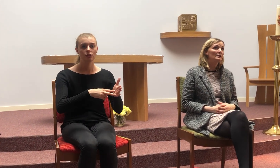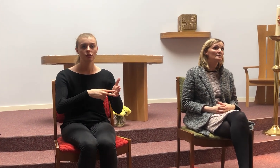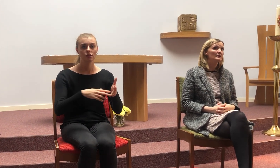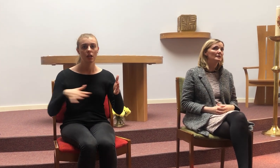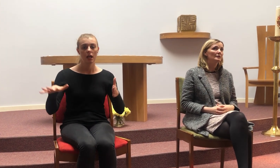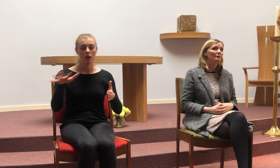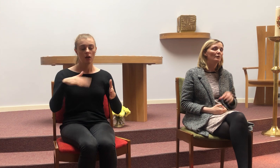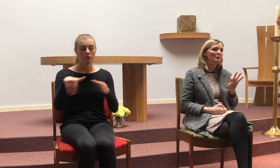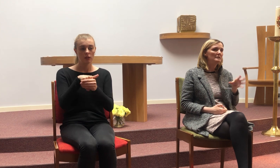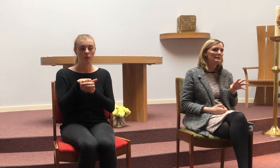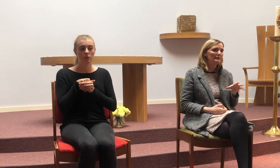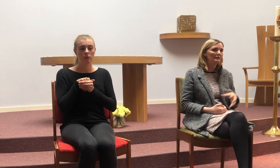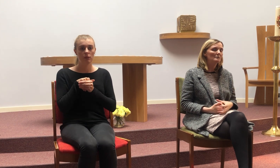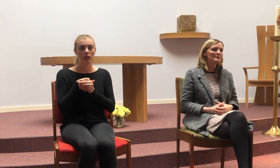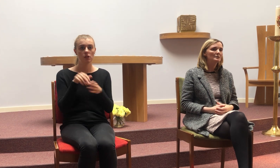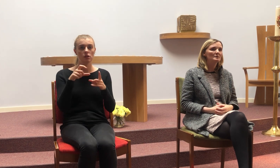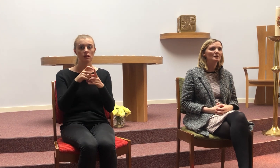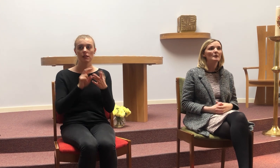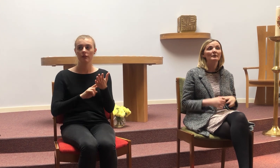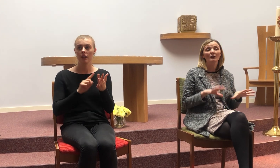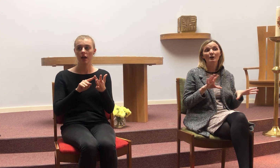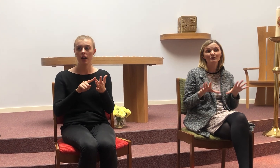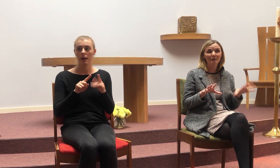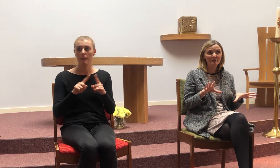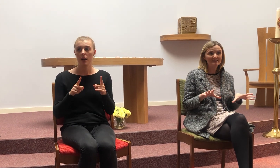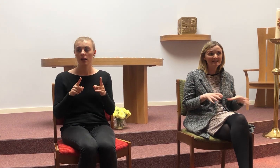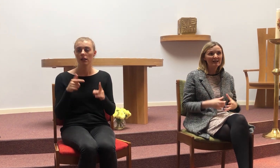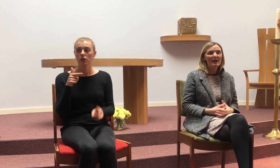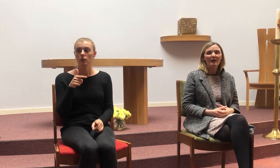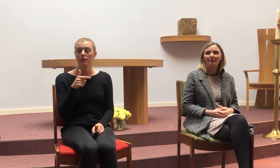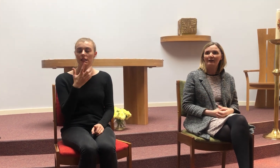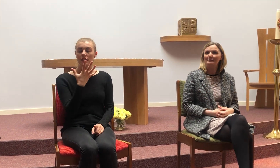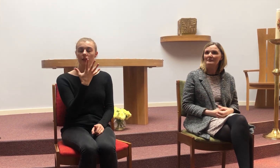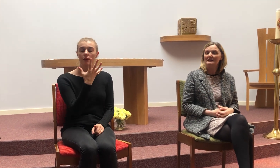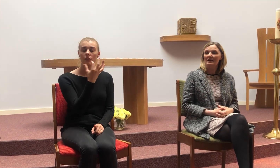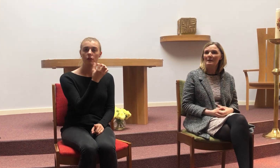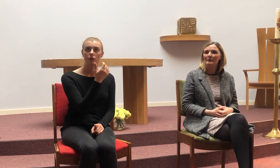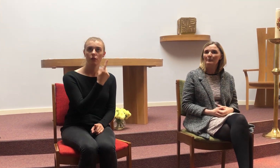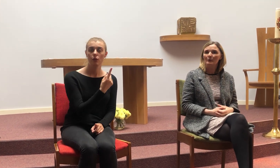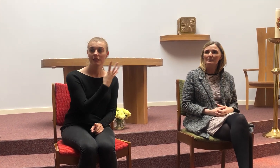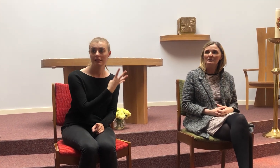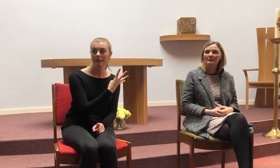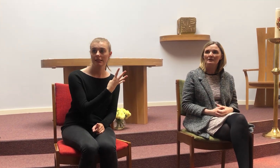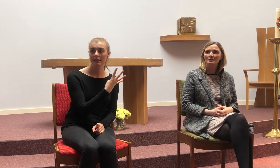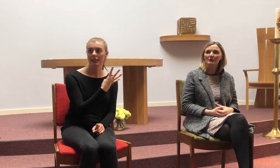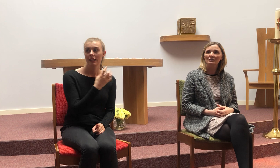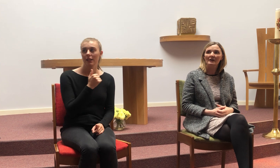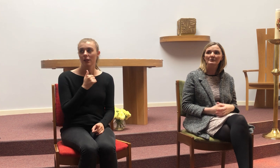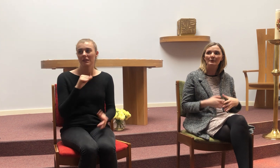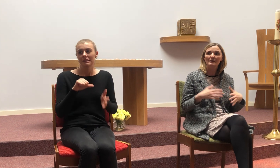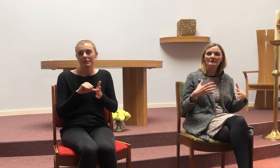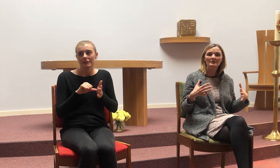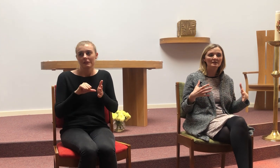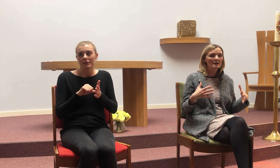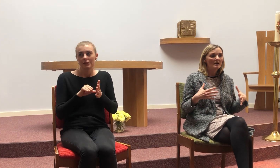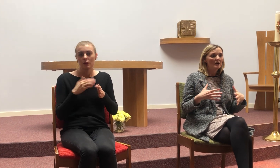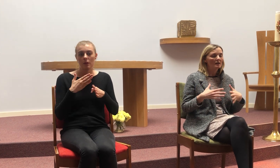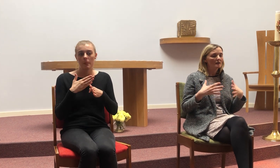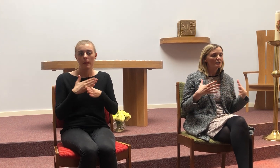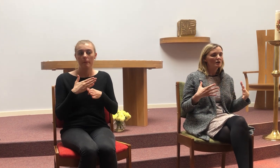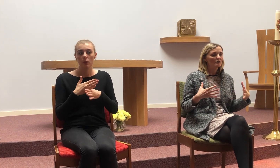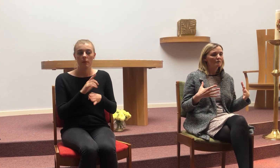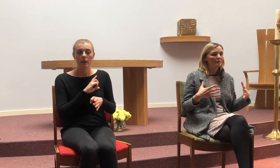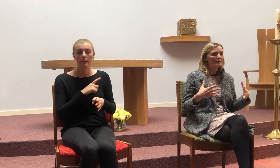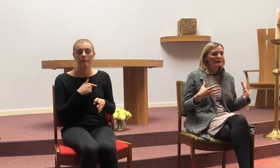around 2014, I think there was a bit of controversy around employment, because what you had was